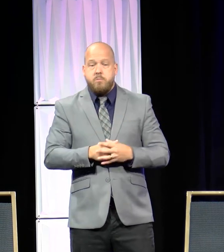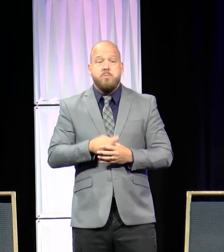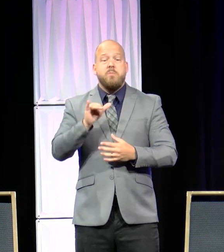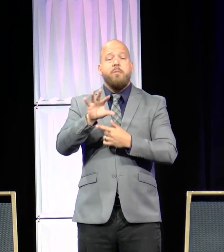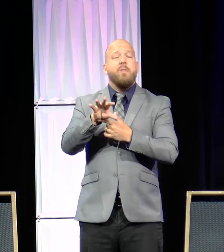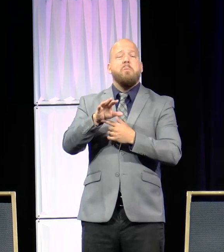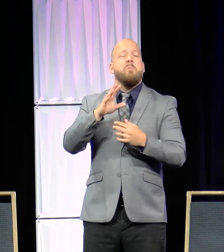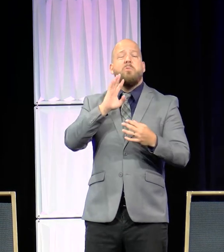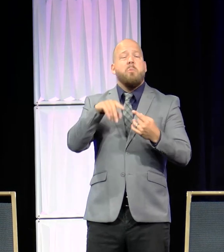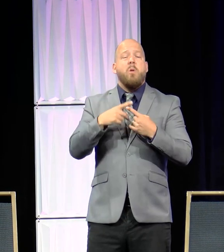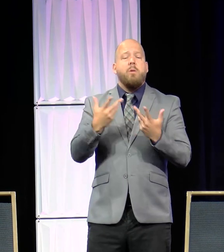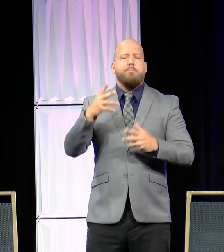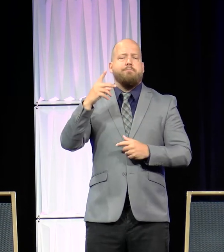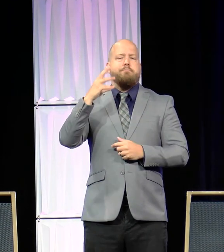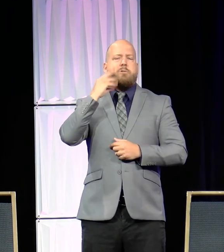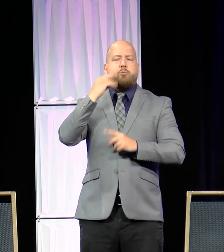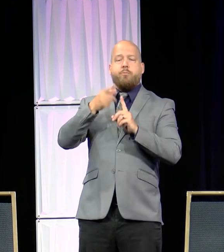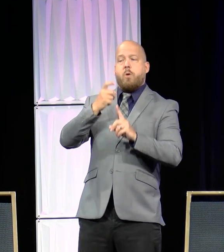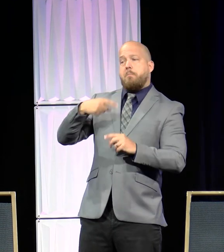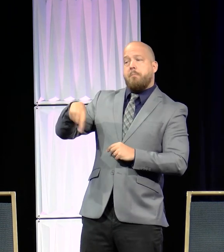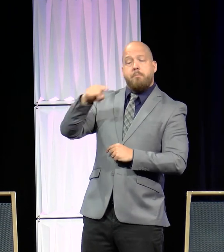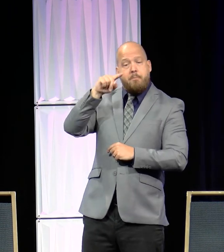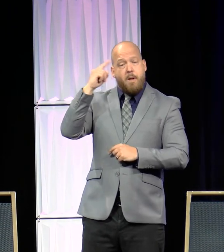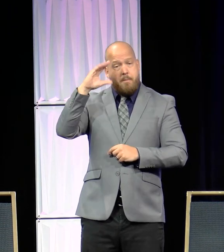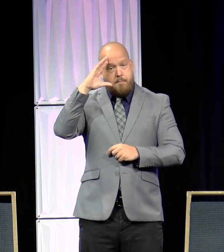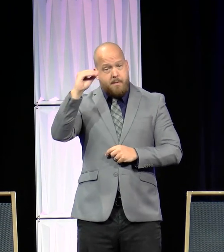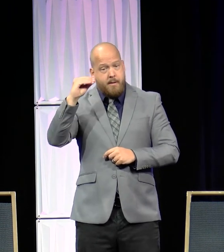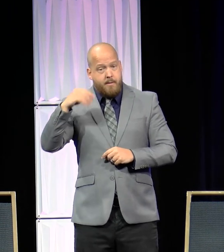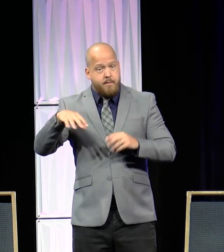black men, black cis men,